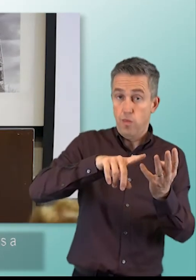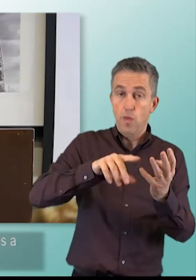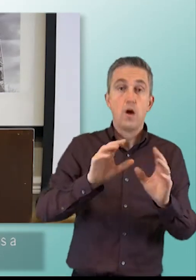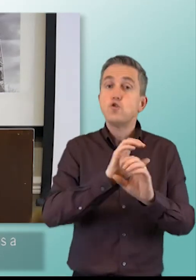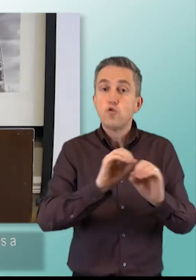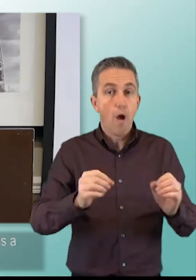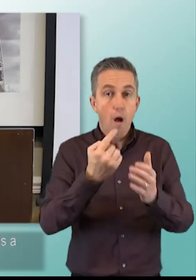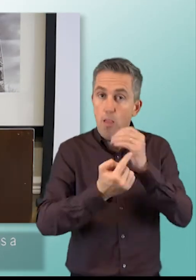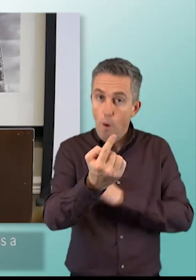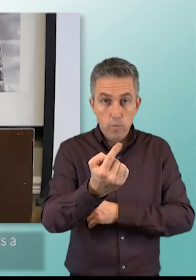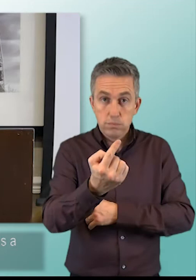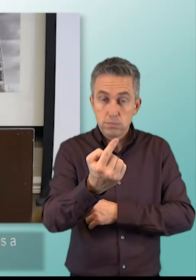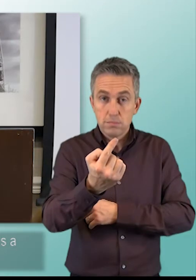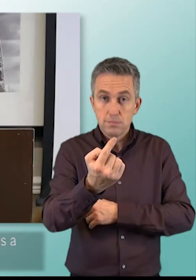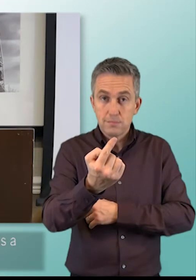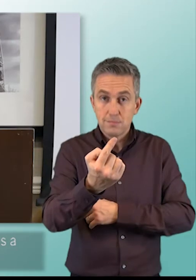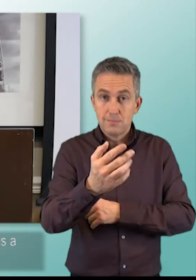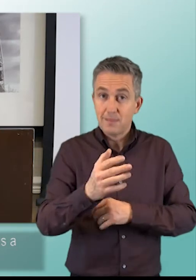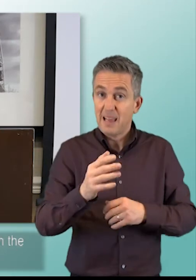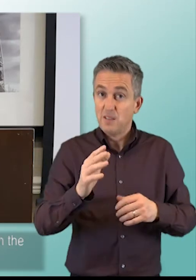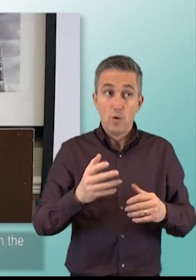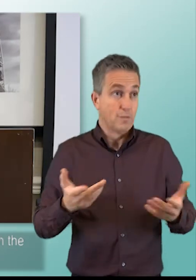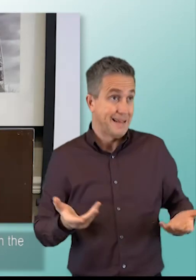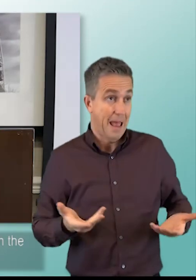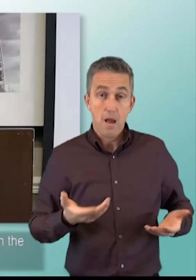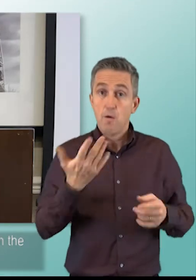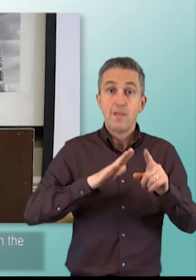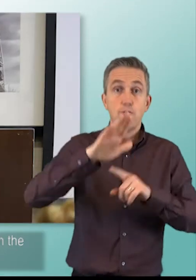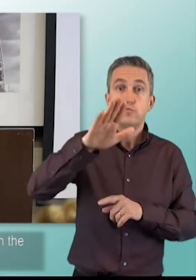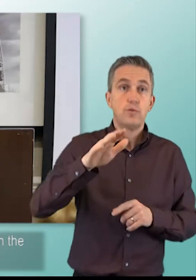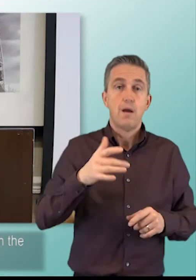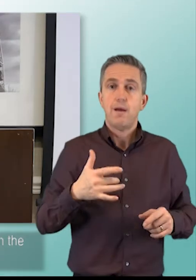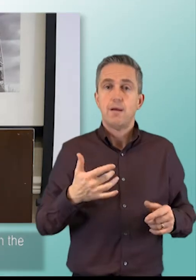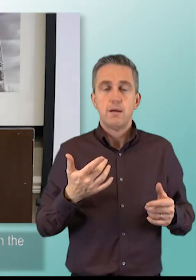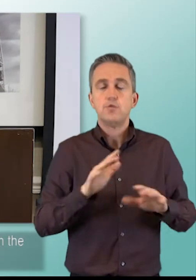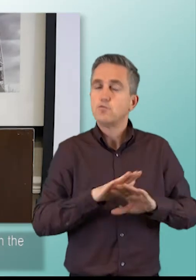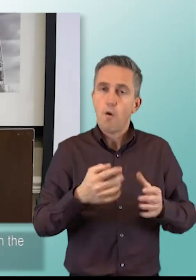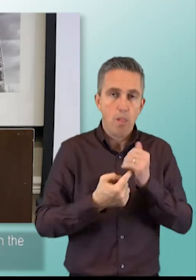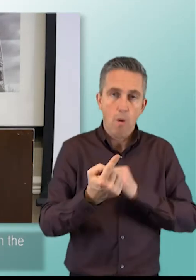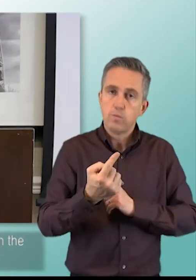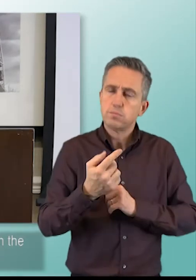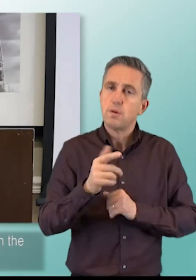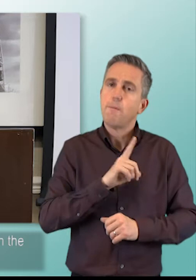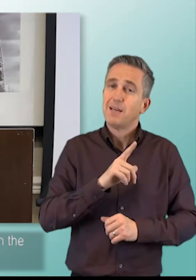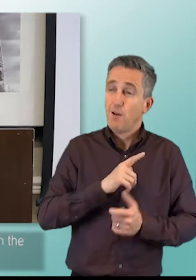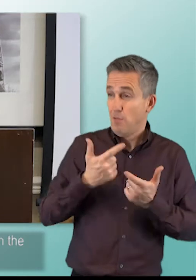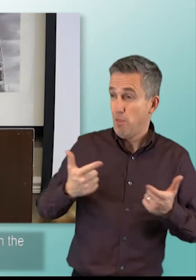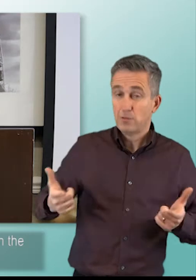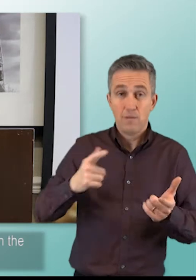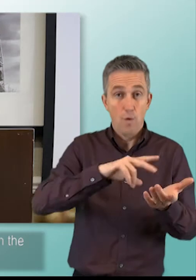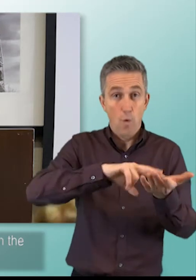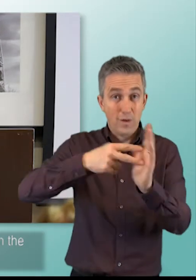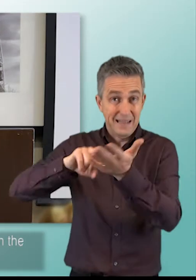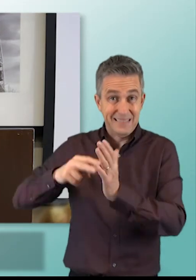not being alone is a really important one to remember, not just now, but in the future too. If you encounter a bump in the road, there are an